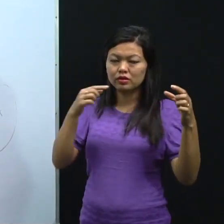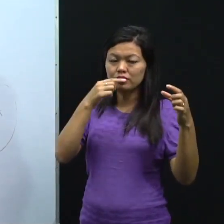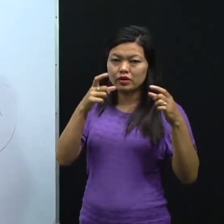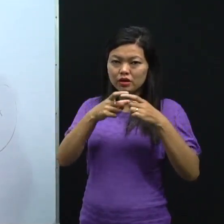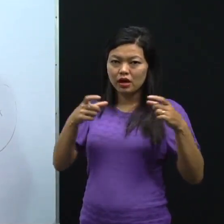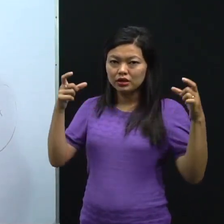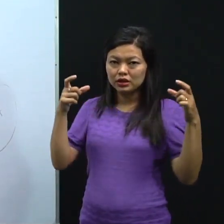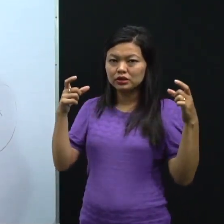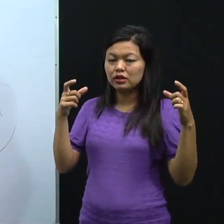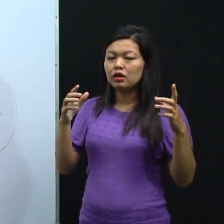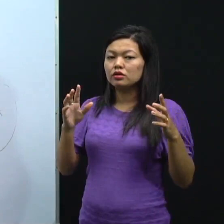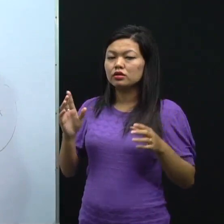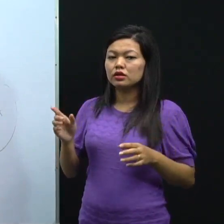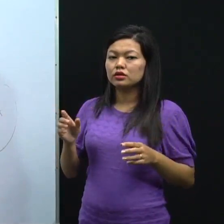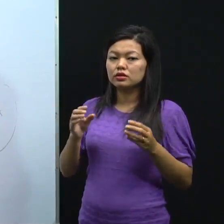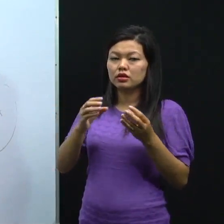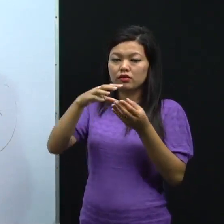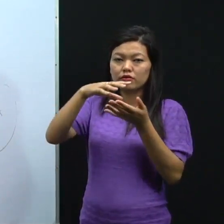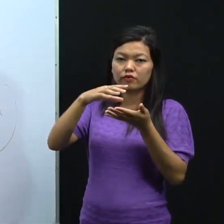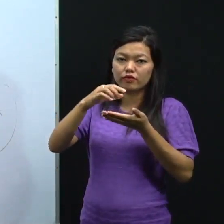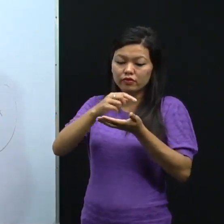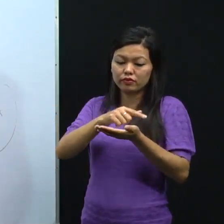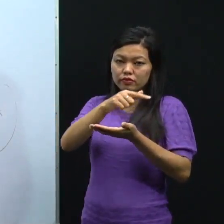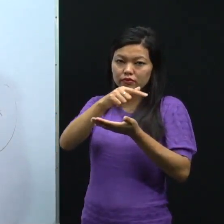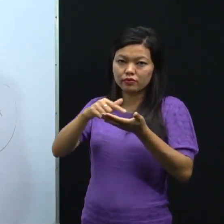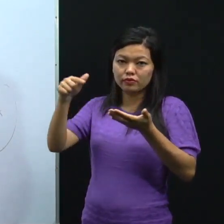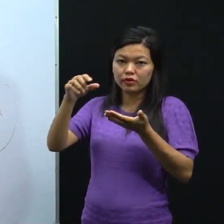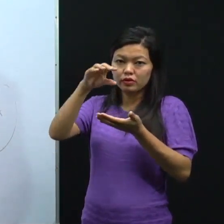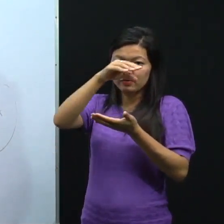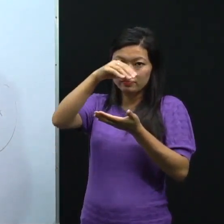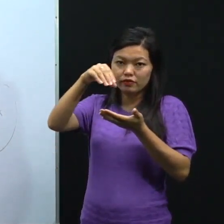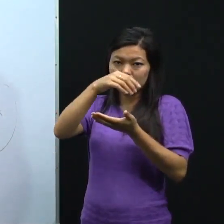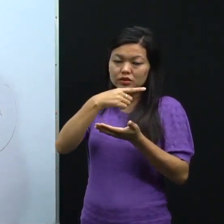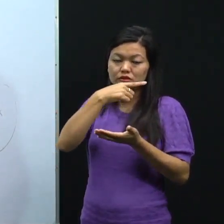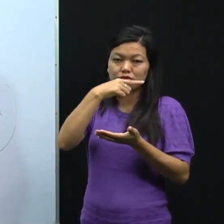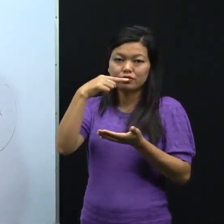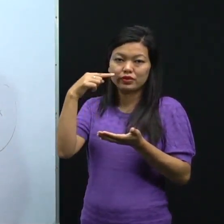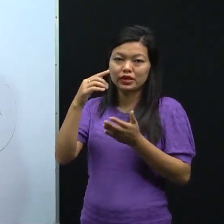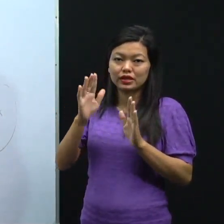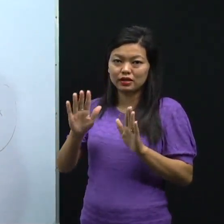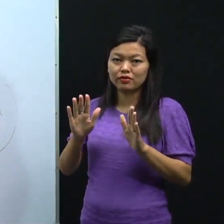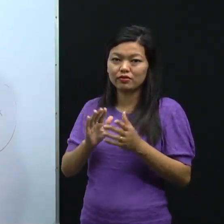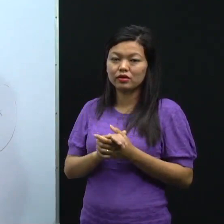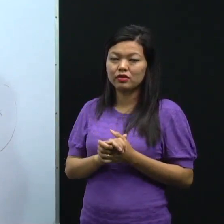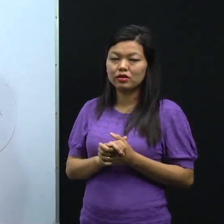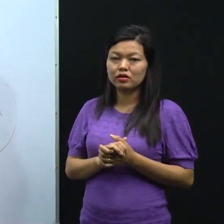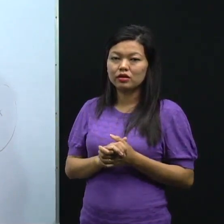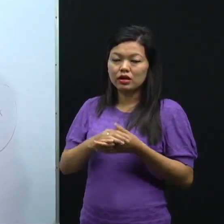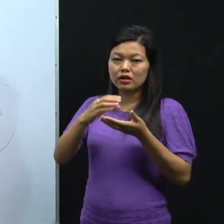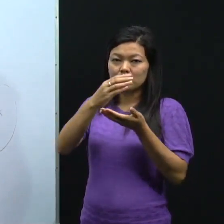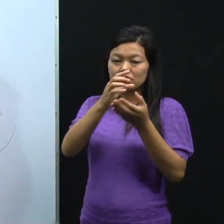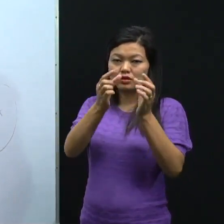eatable part will all be red, right? Let's say this white portion is the eatable part. And then you'll see a small